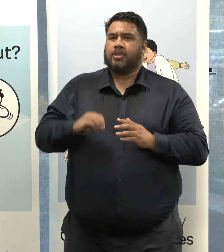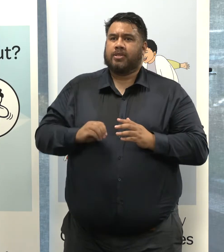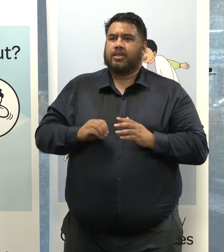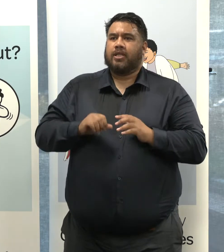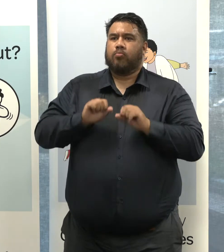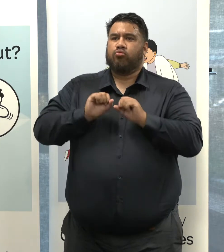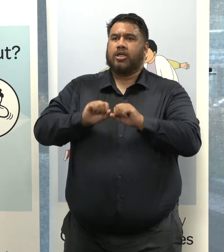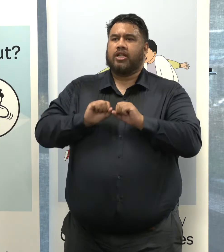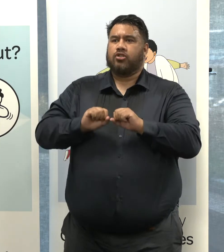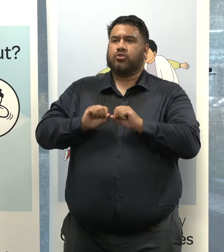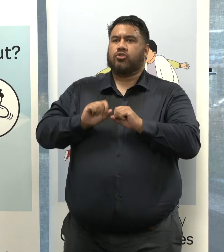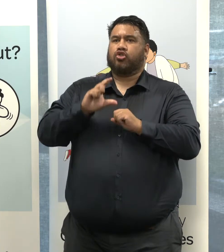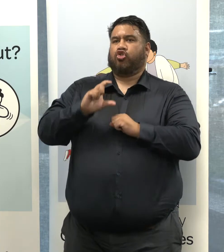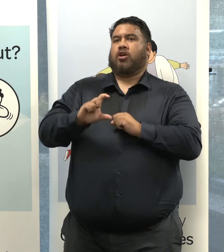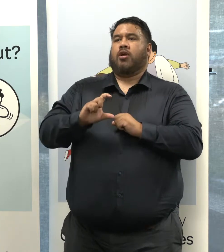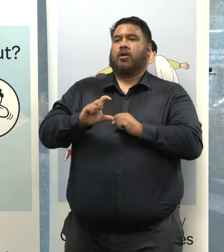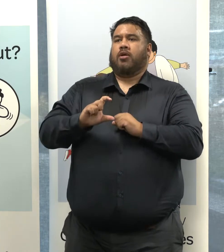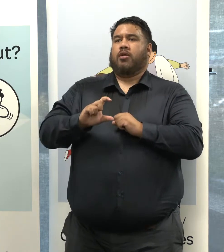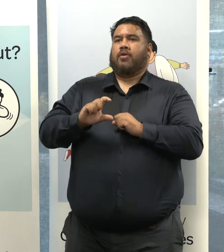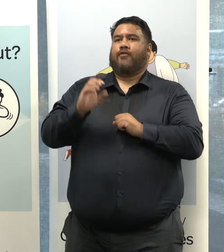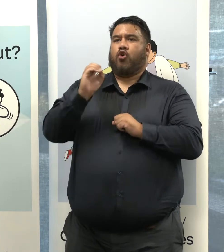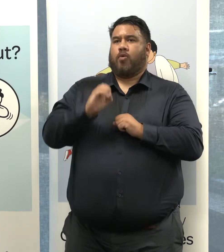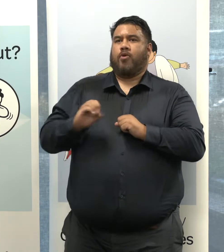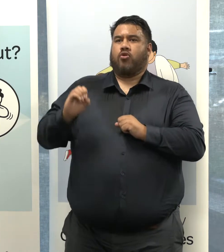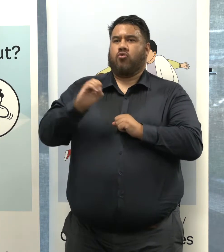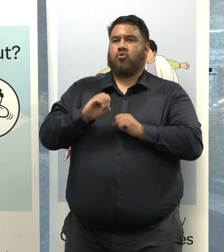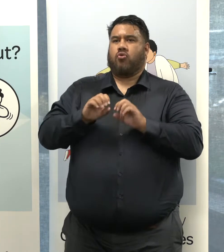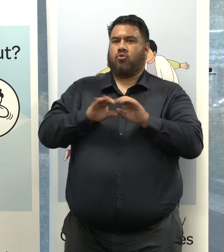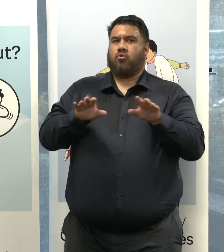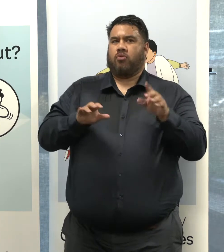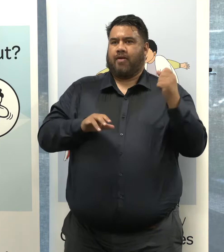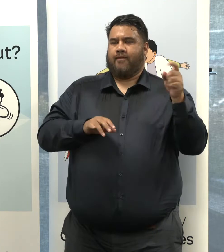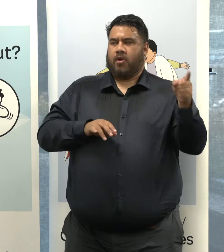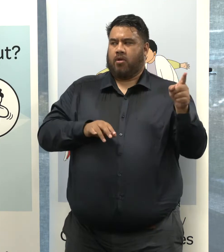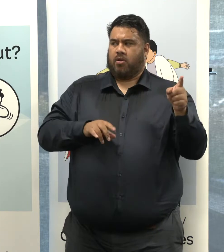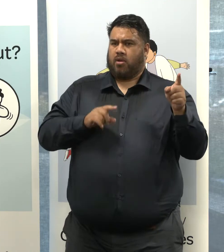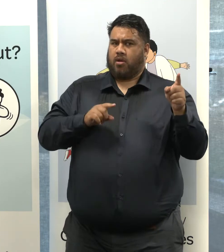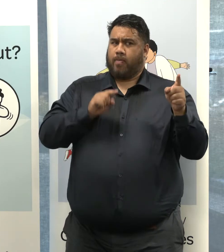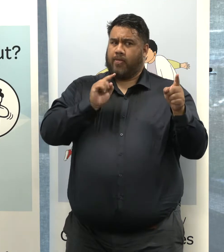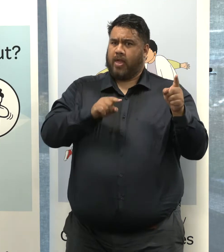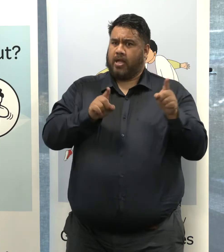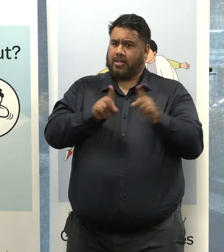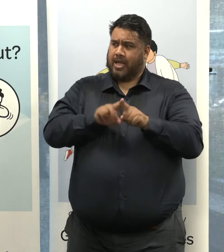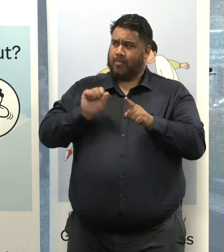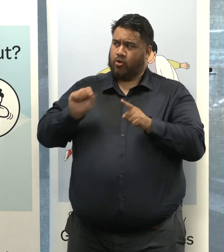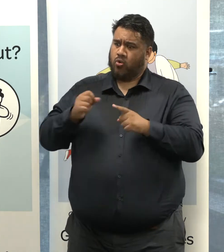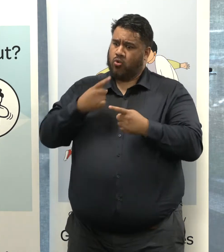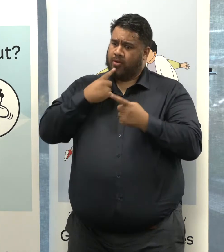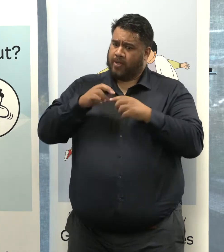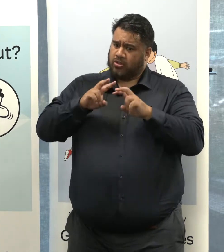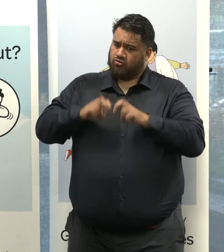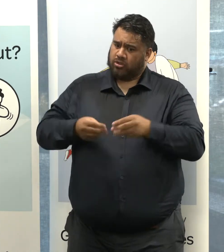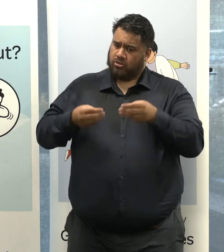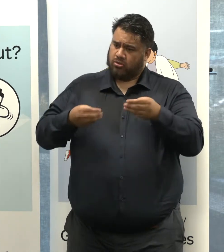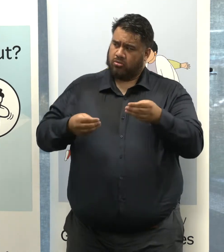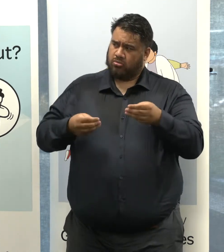infection for Omicron. How does that compare to the stats that you have here for us in New